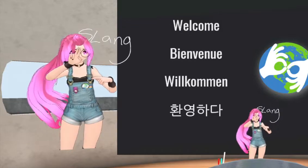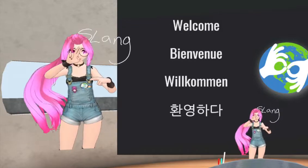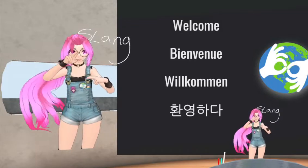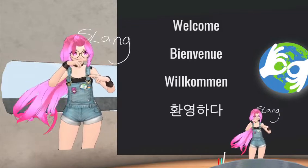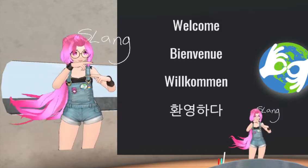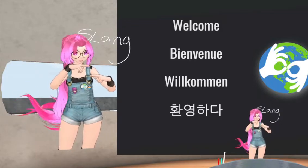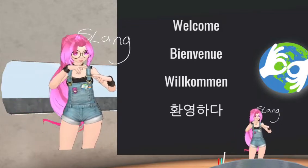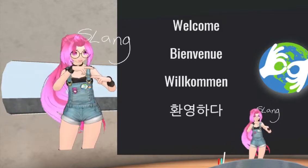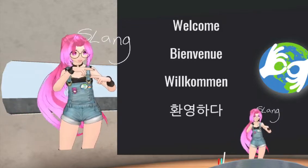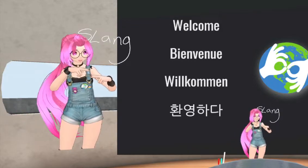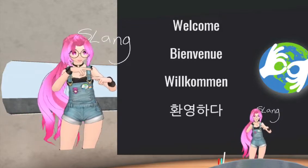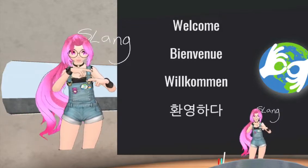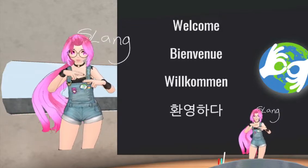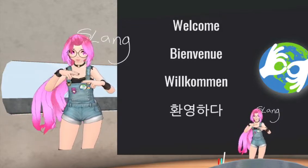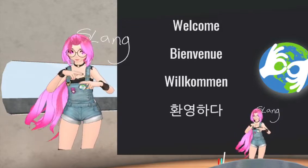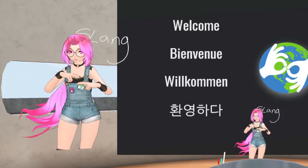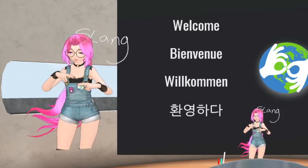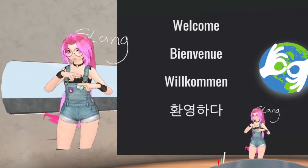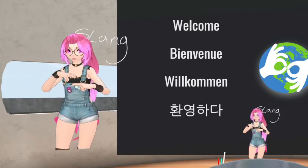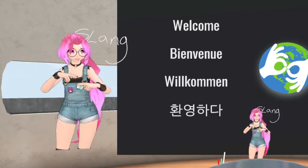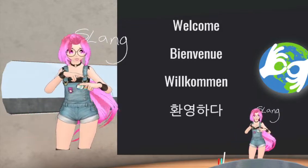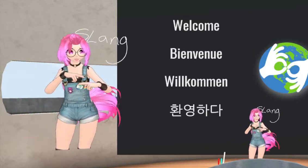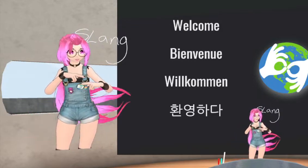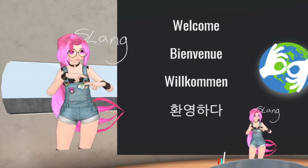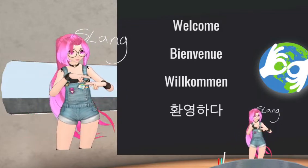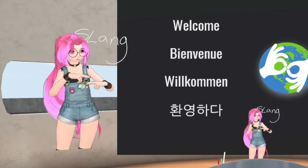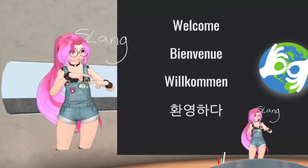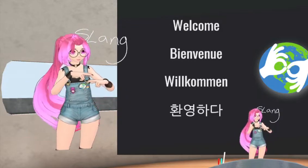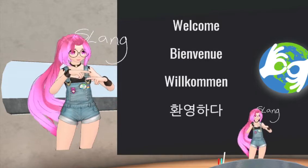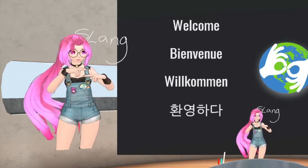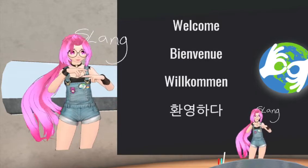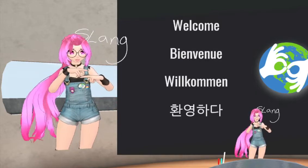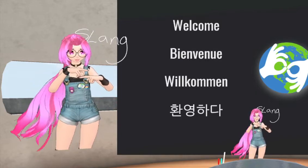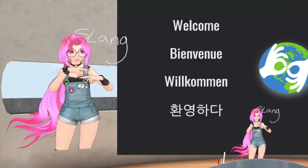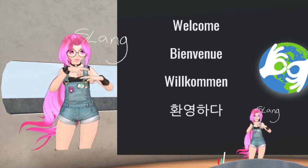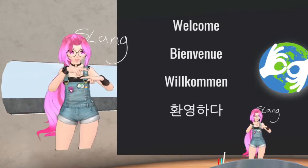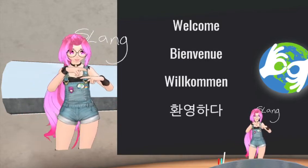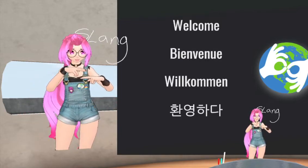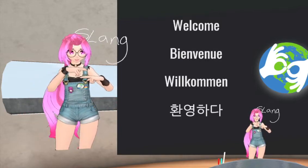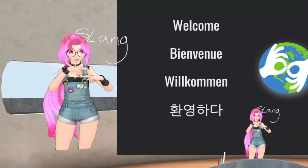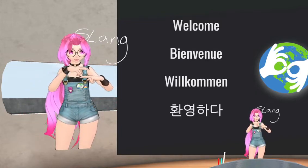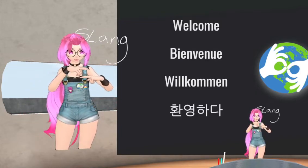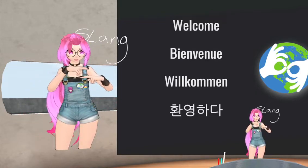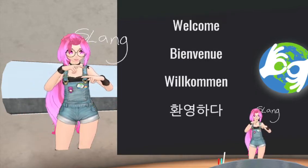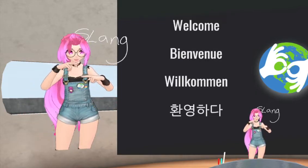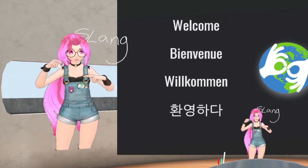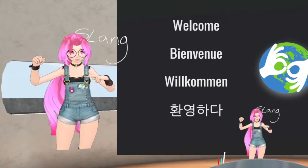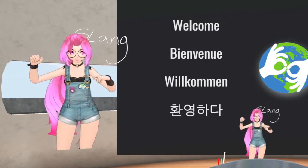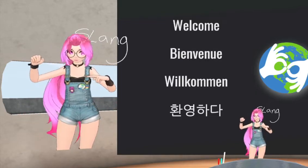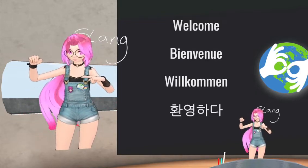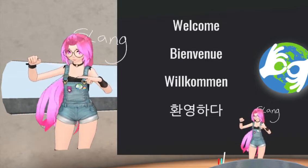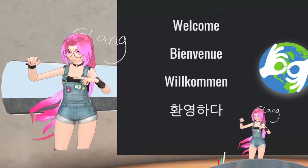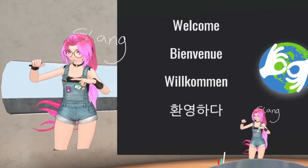you're already talking to somebody in front of them and you have a mask on, tapping on the shoulder is fine as long as you're like being aware of